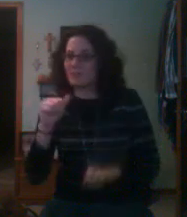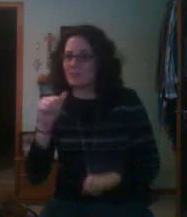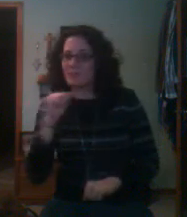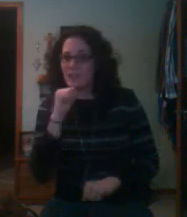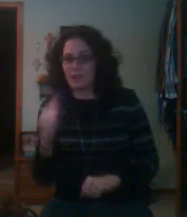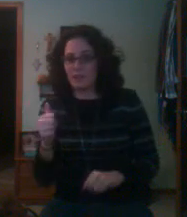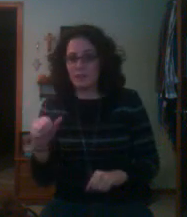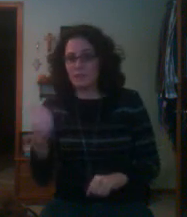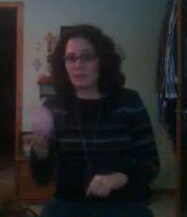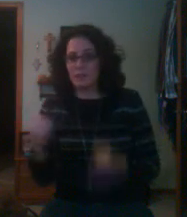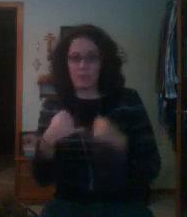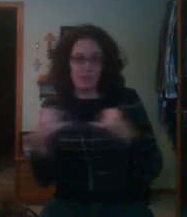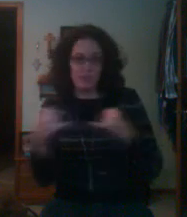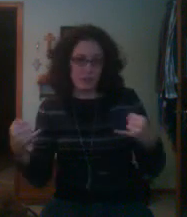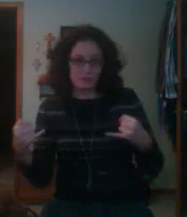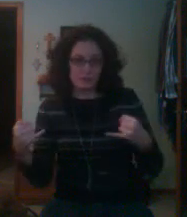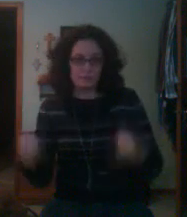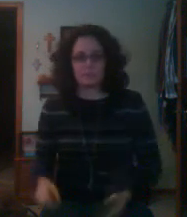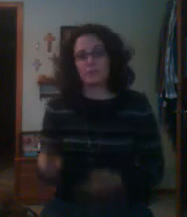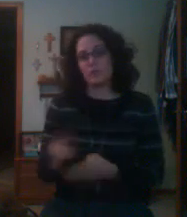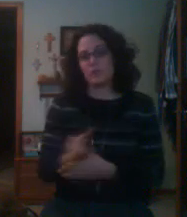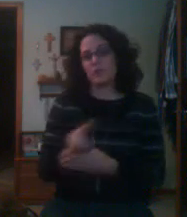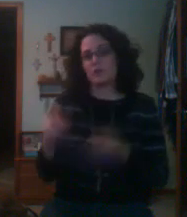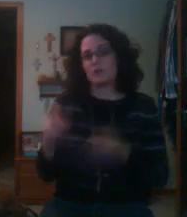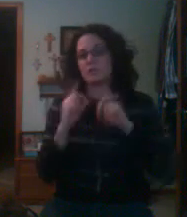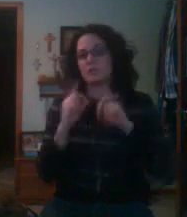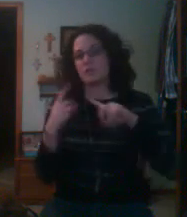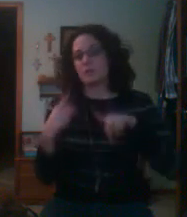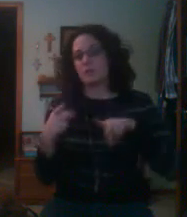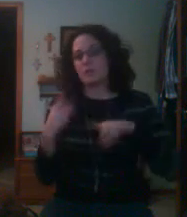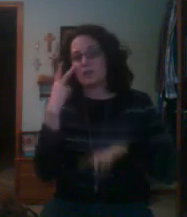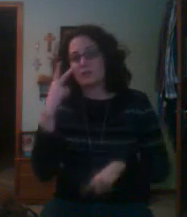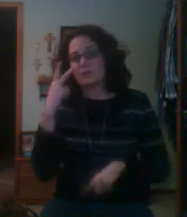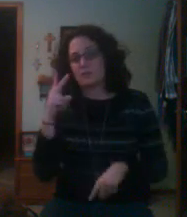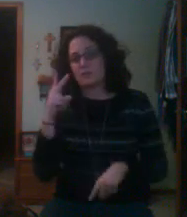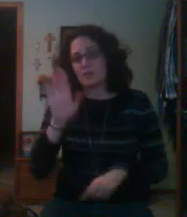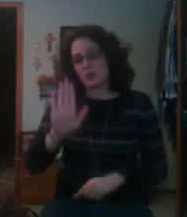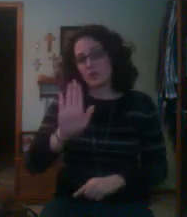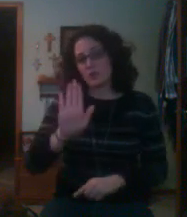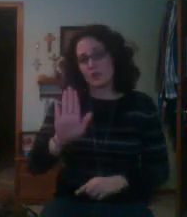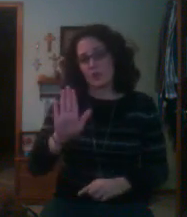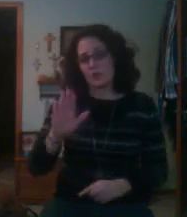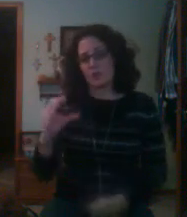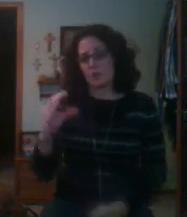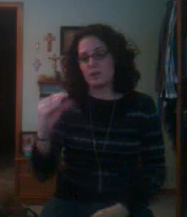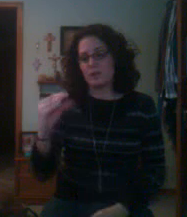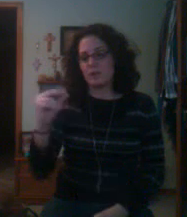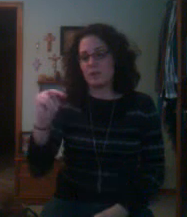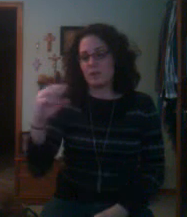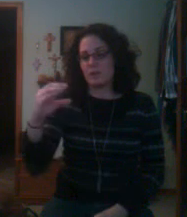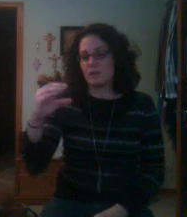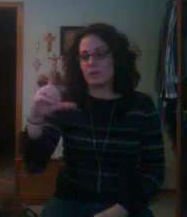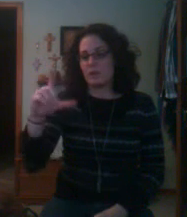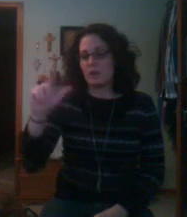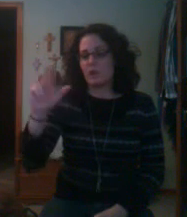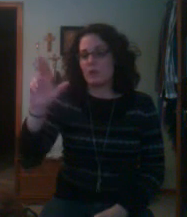Then you're going to use your results to draw conclusions. And when you draw conclusions, you go back to your hypothesis and you say, okay, was my